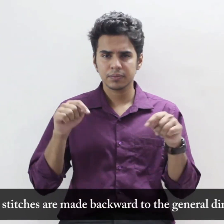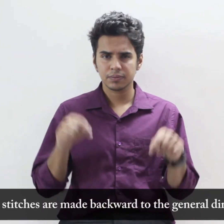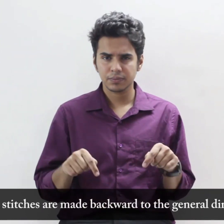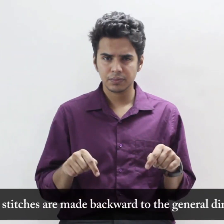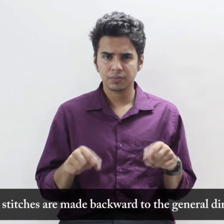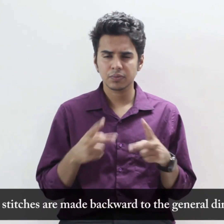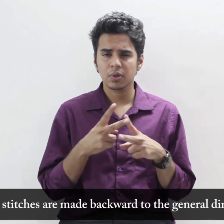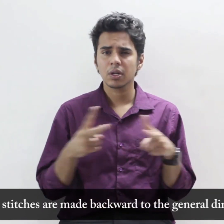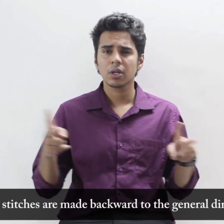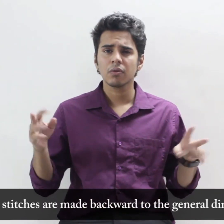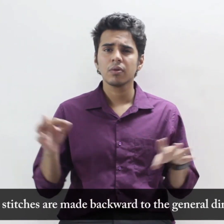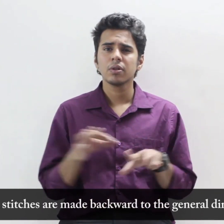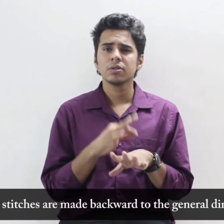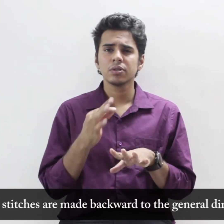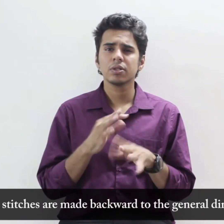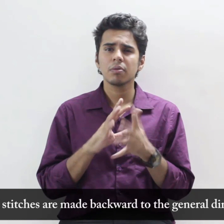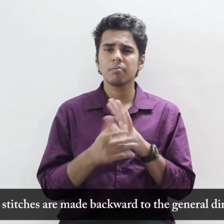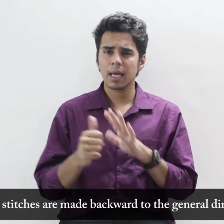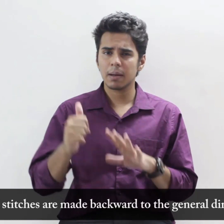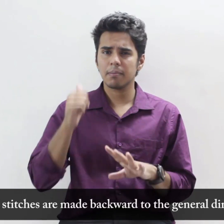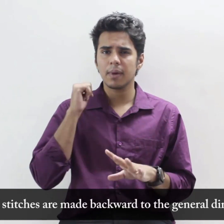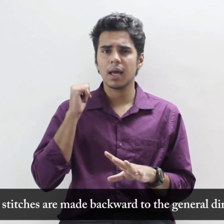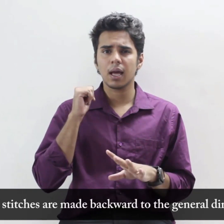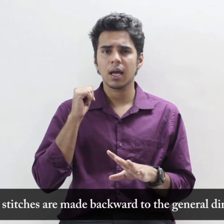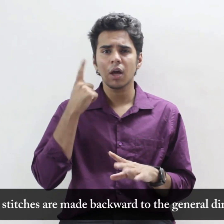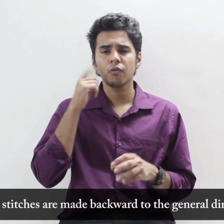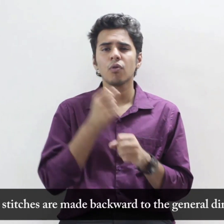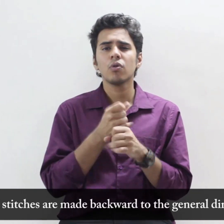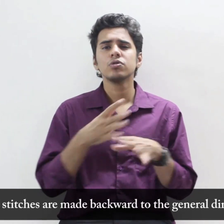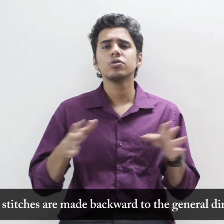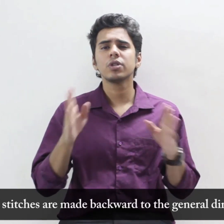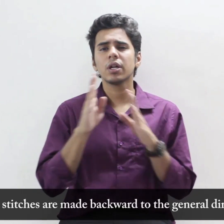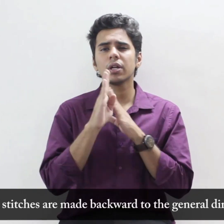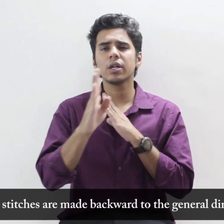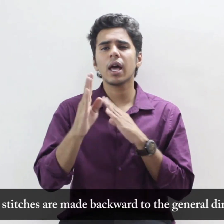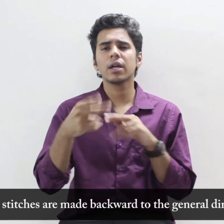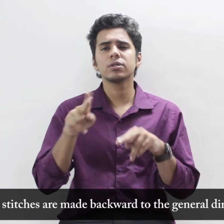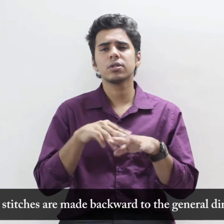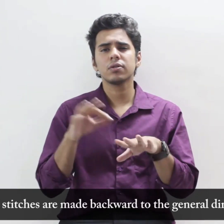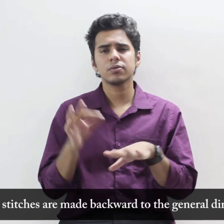Here individual stitches are made backward to the general direction of swing.